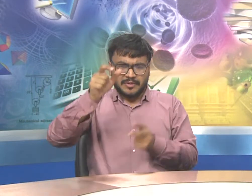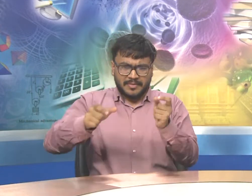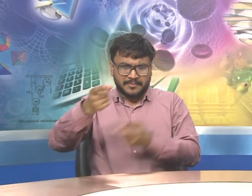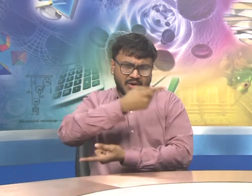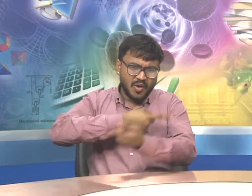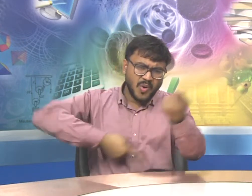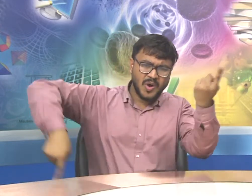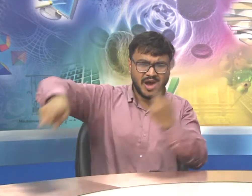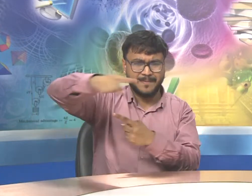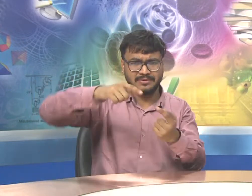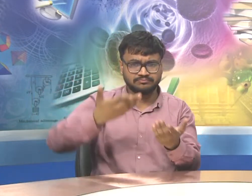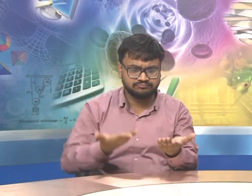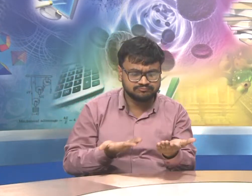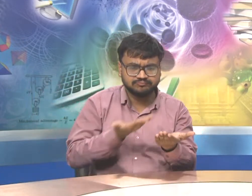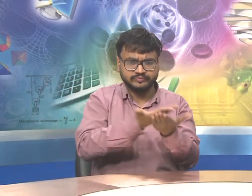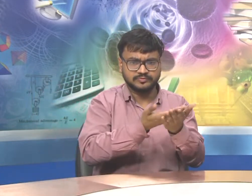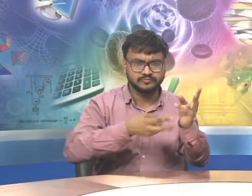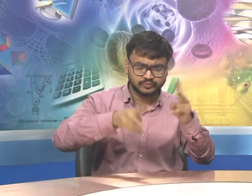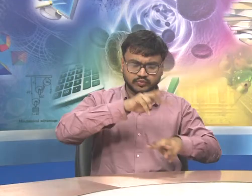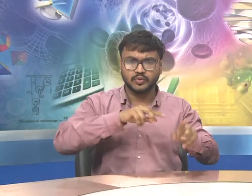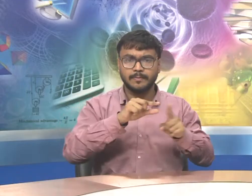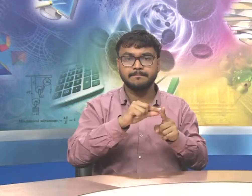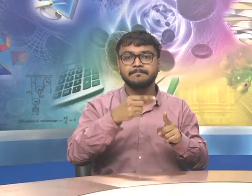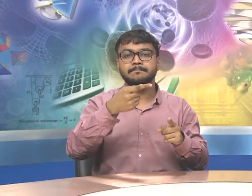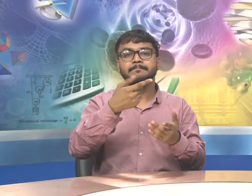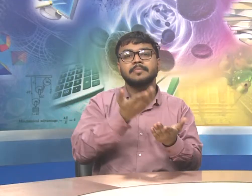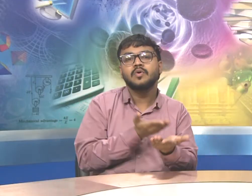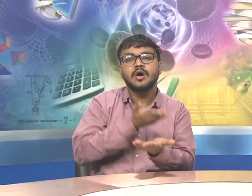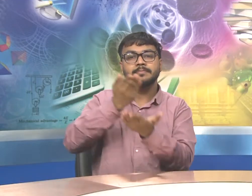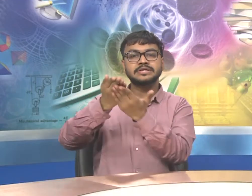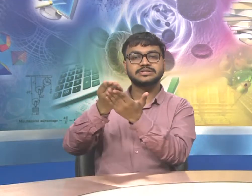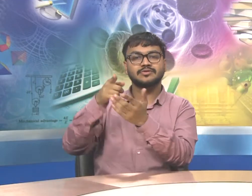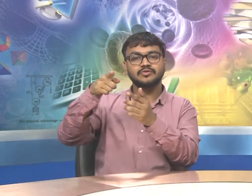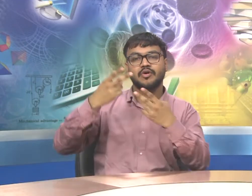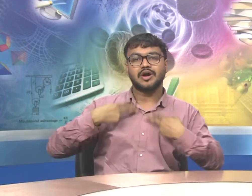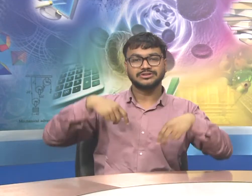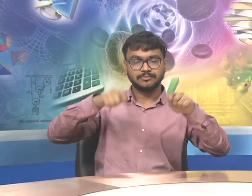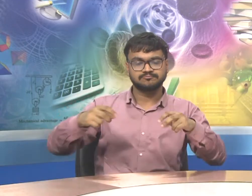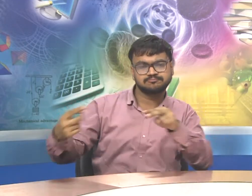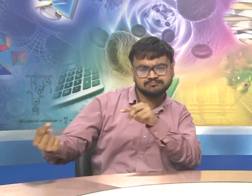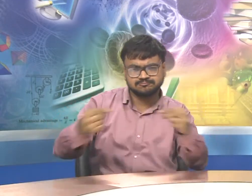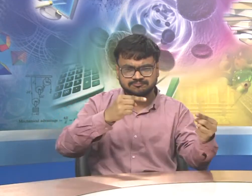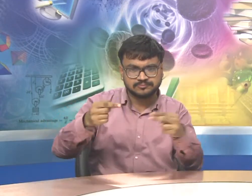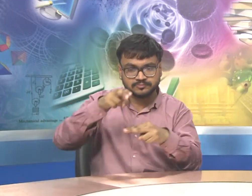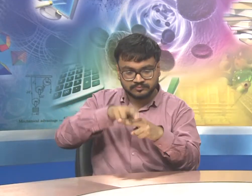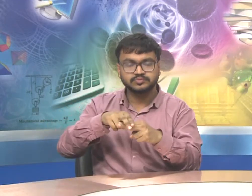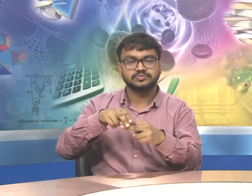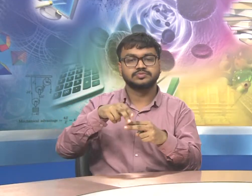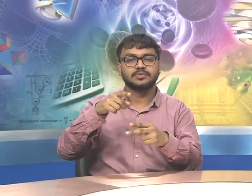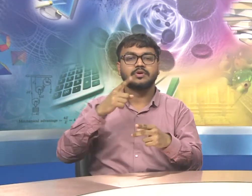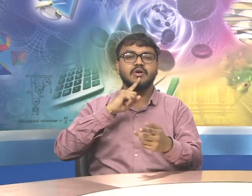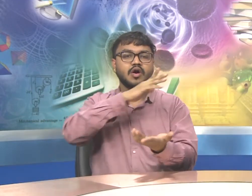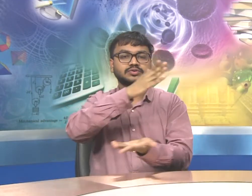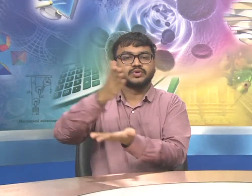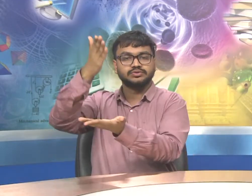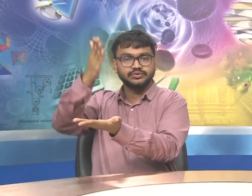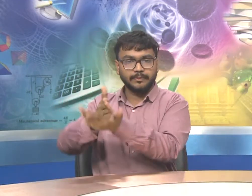The process of PIL has led to increased judicial